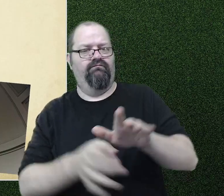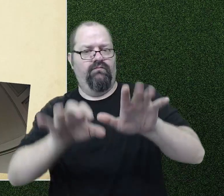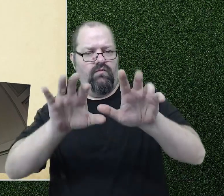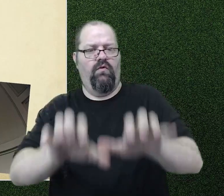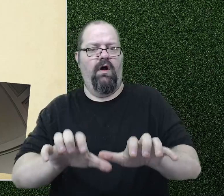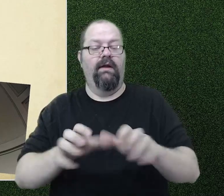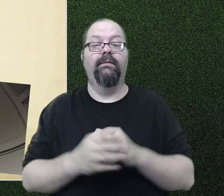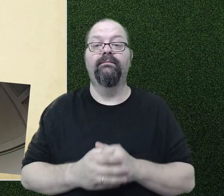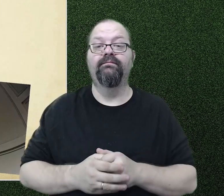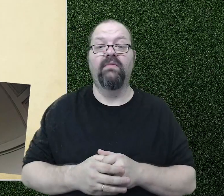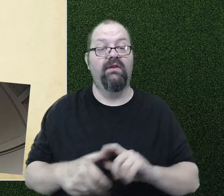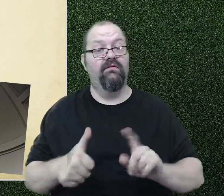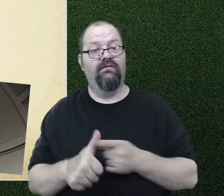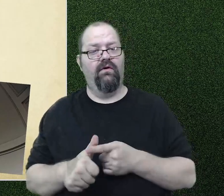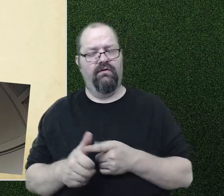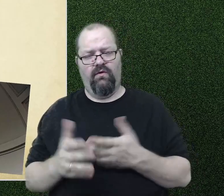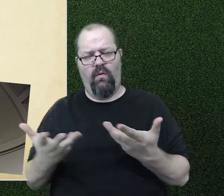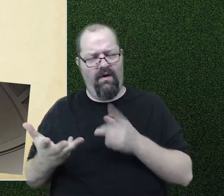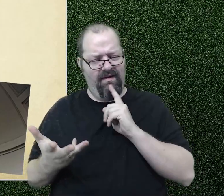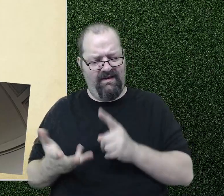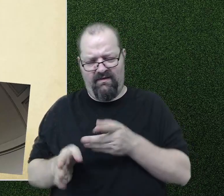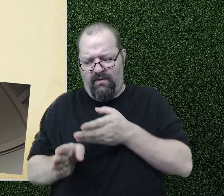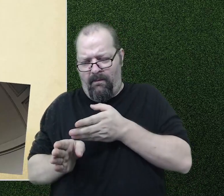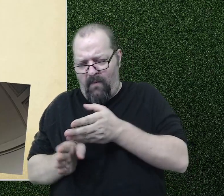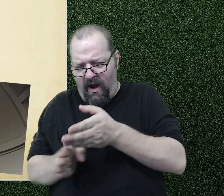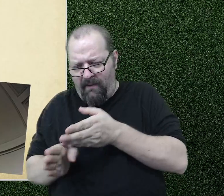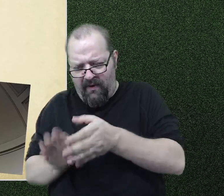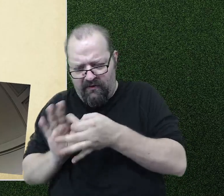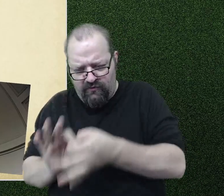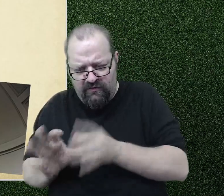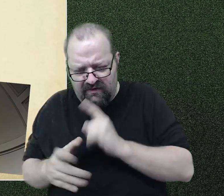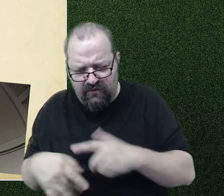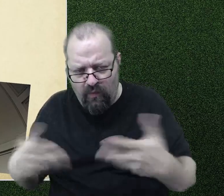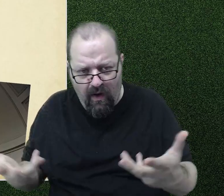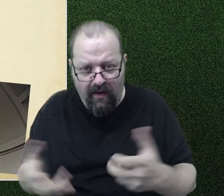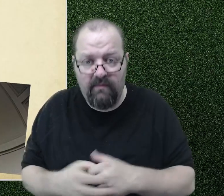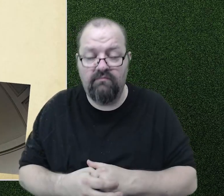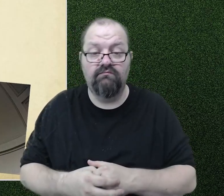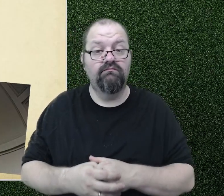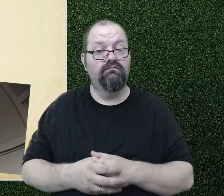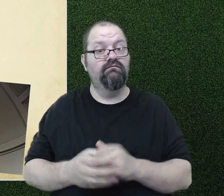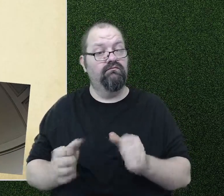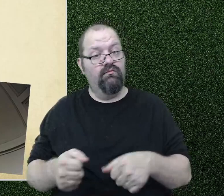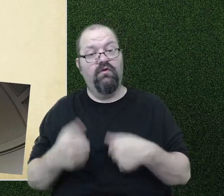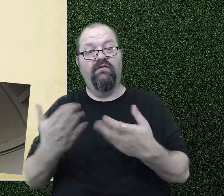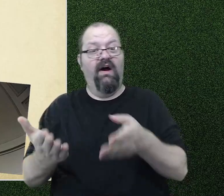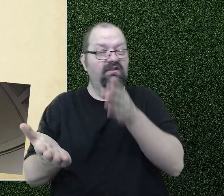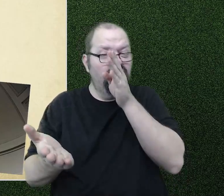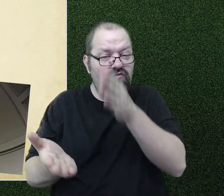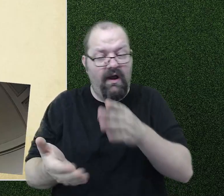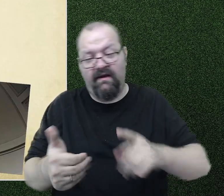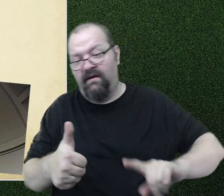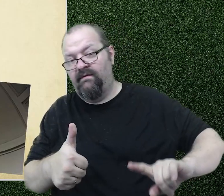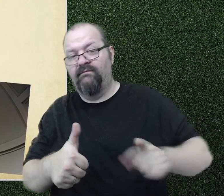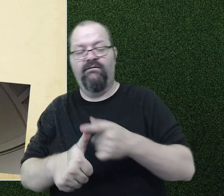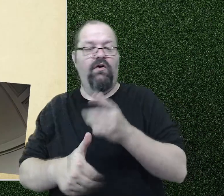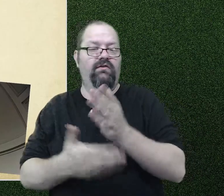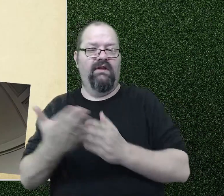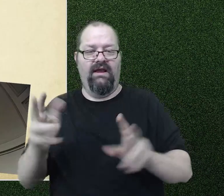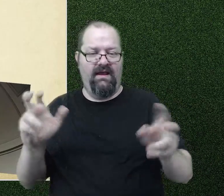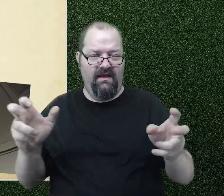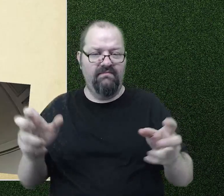Let's define a primary source first. A primary source provides direct or first-hand evidence about an